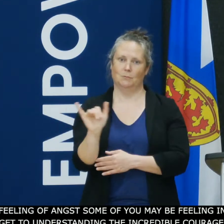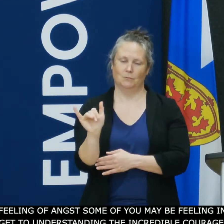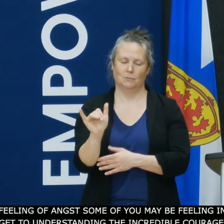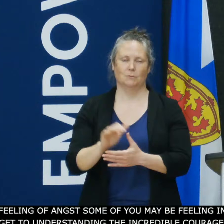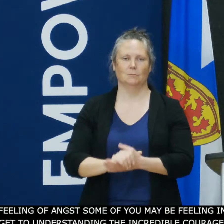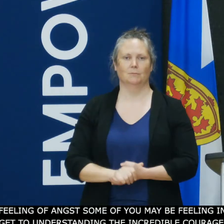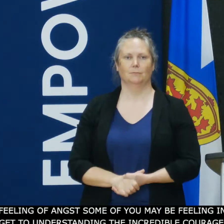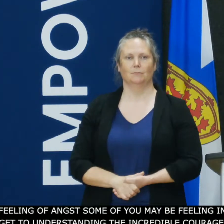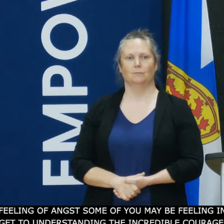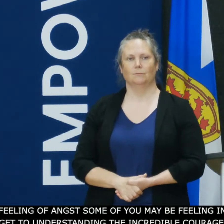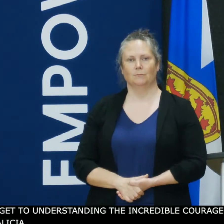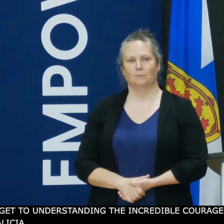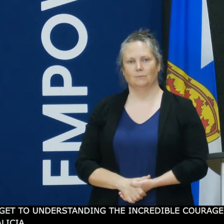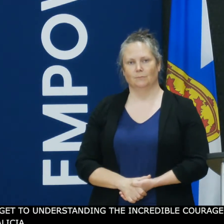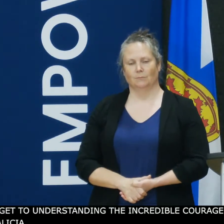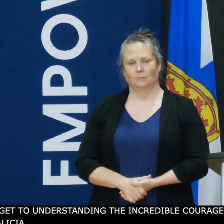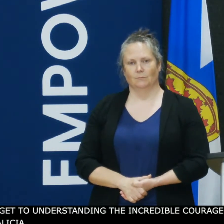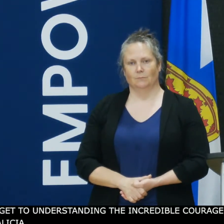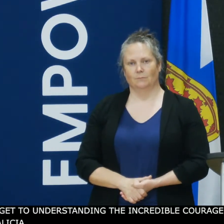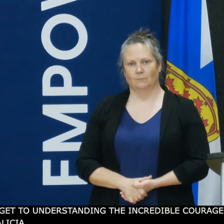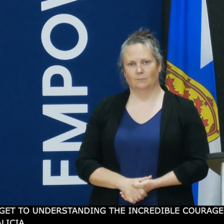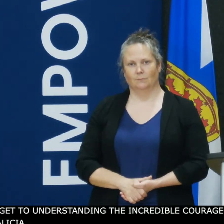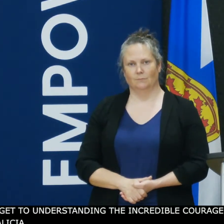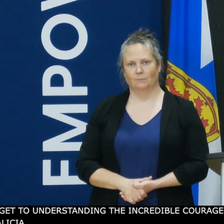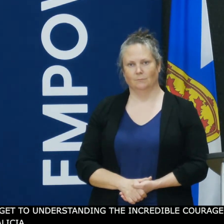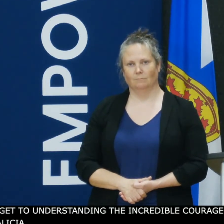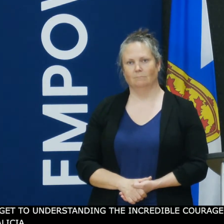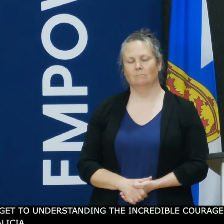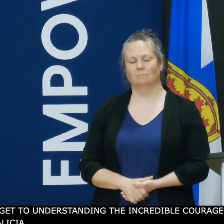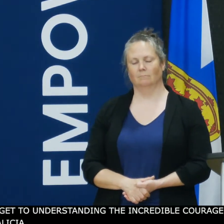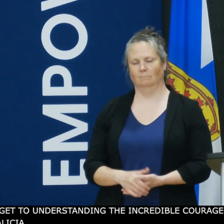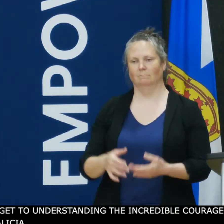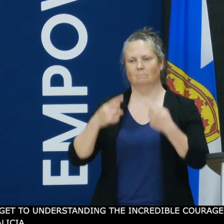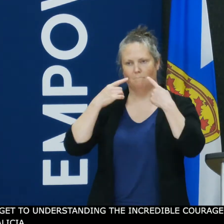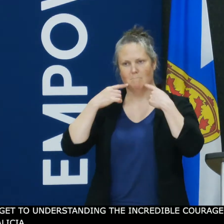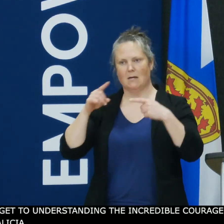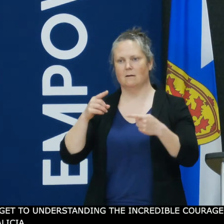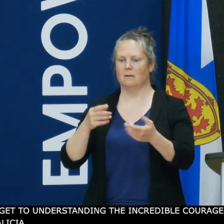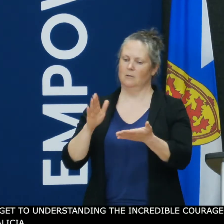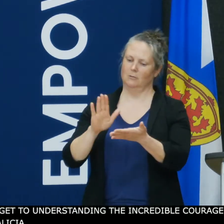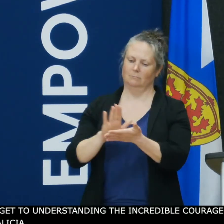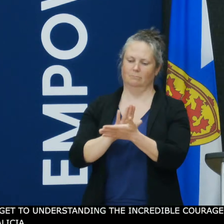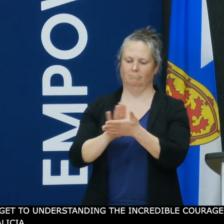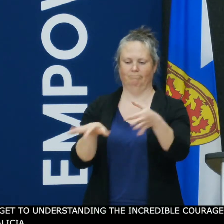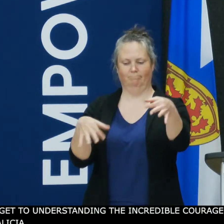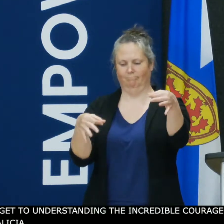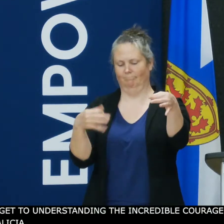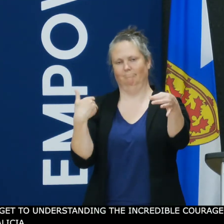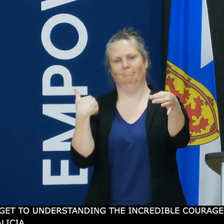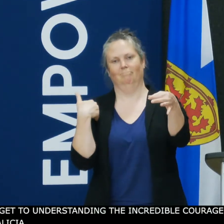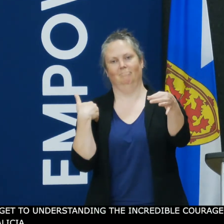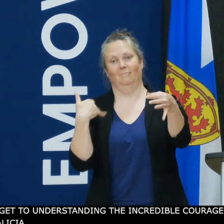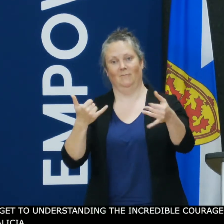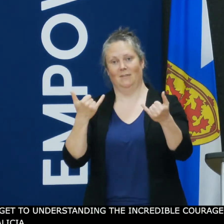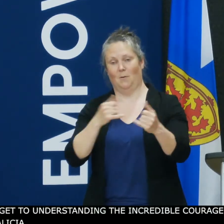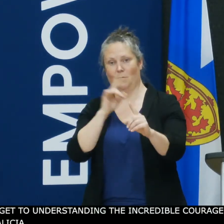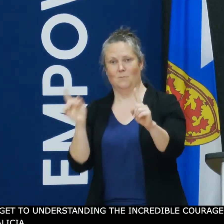the challenge of securing a credential conquered, Alicia has her sights set on